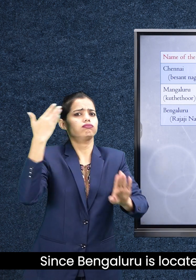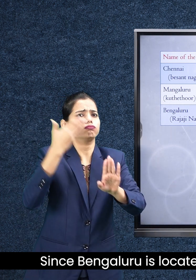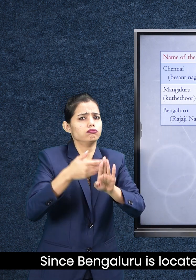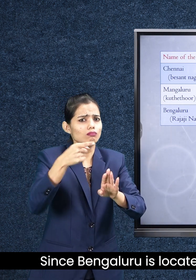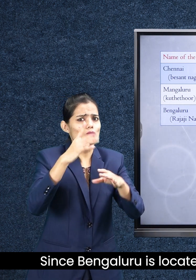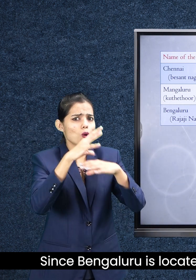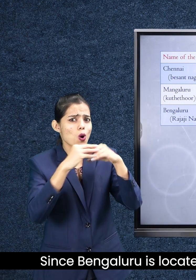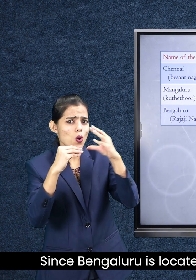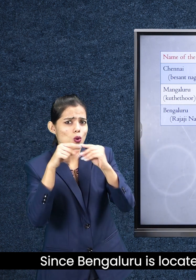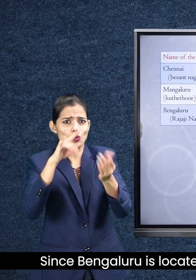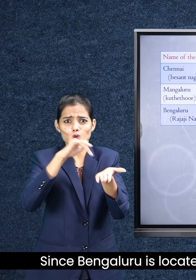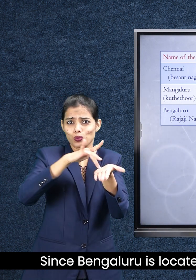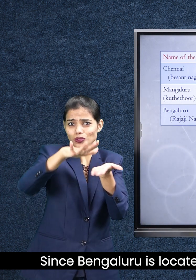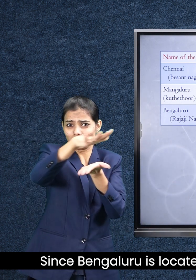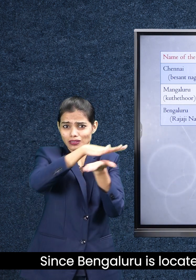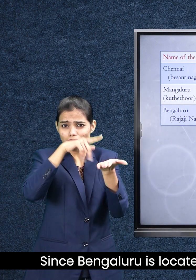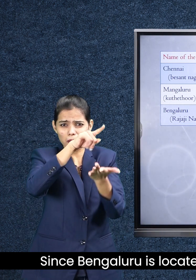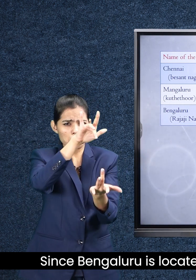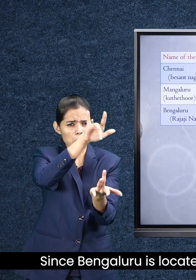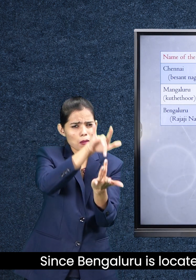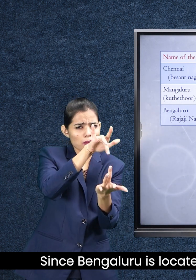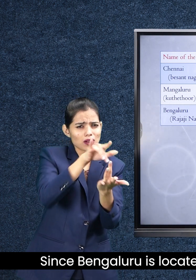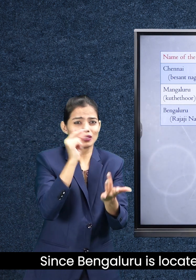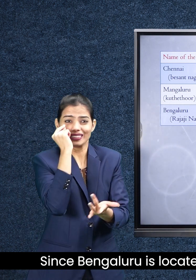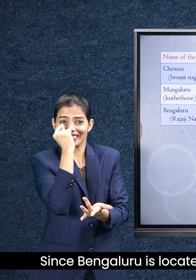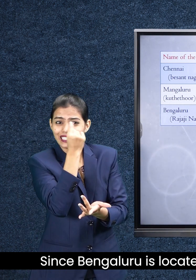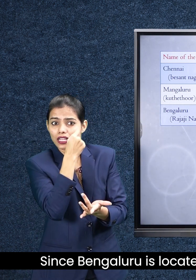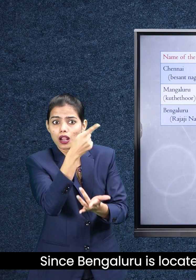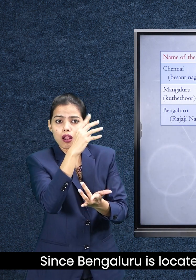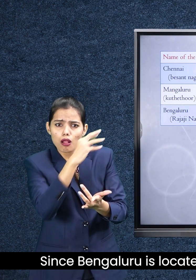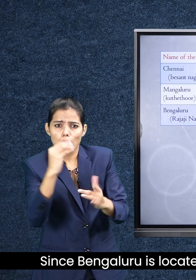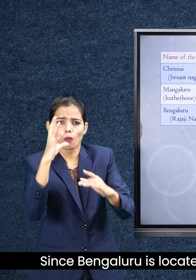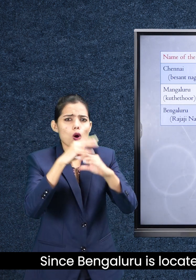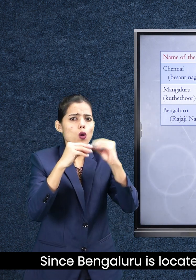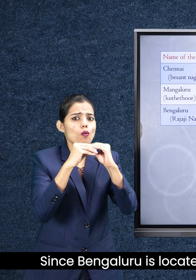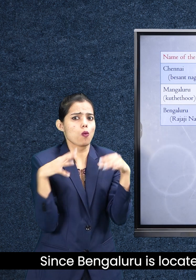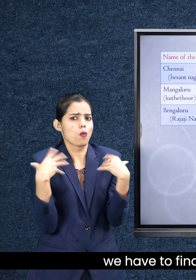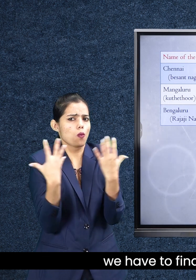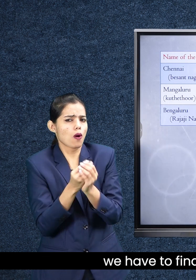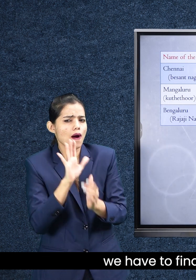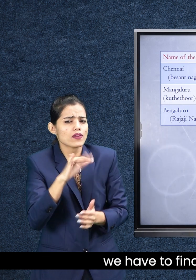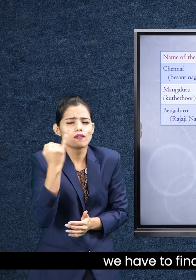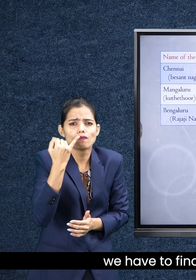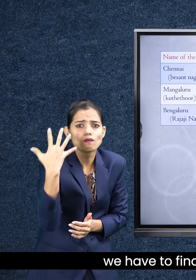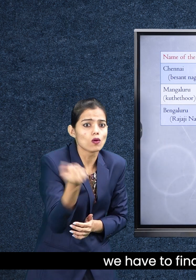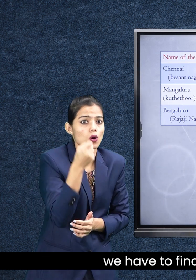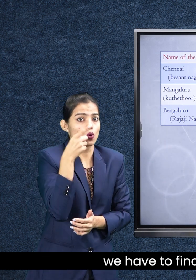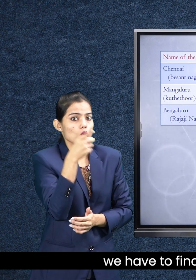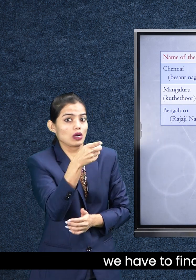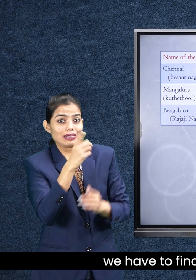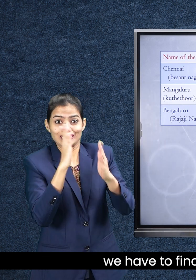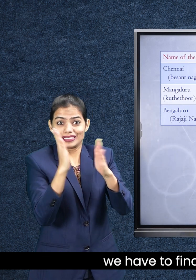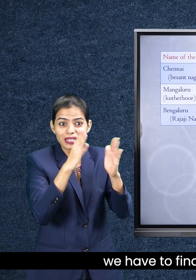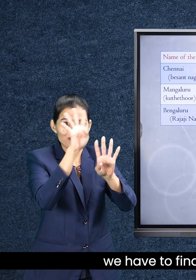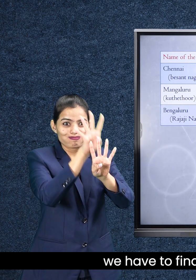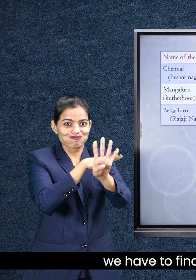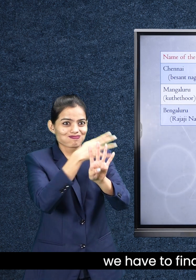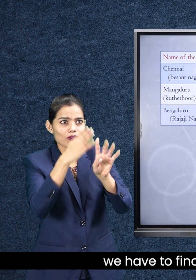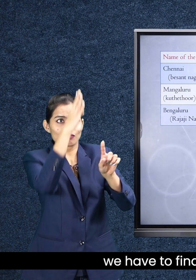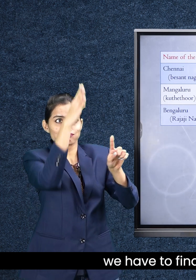Since Bangalore is located in the middle of Chennai and Mangalore, we have to find the average of the